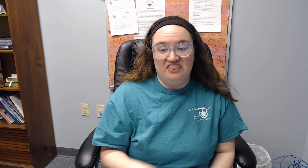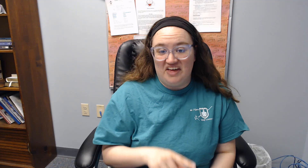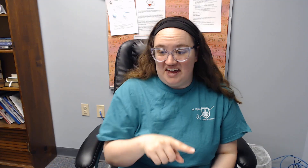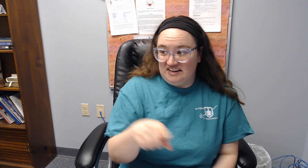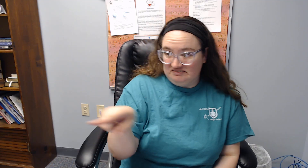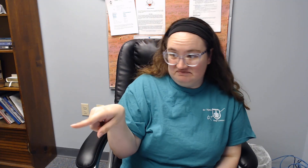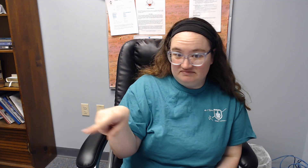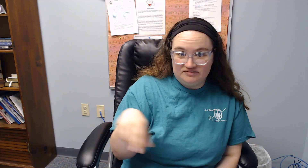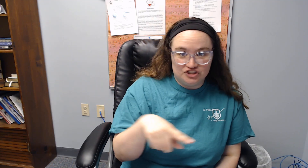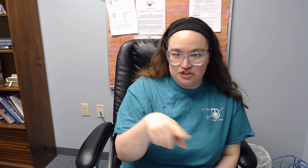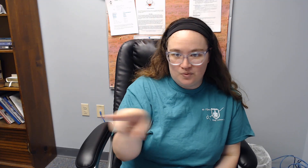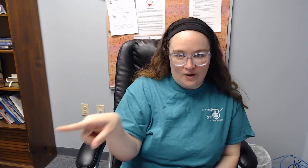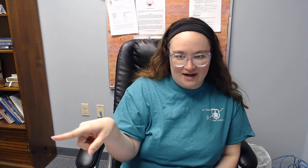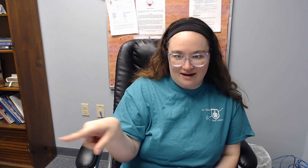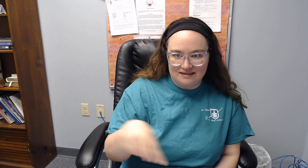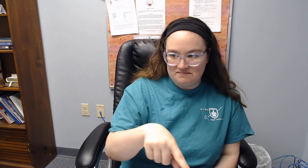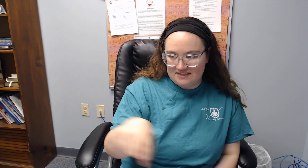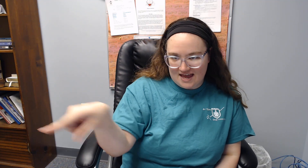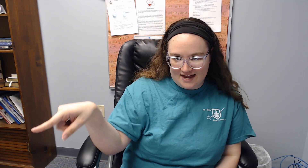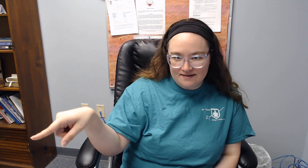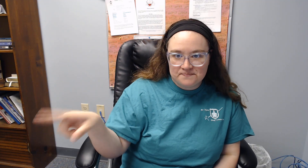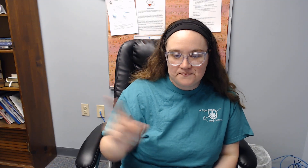They, you're just pointing at them, they.